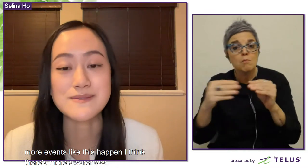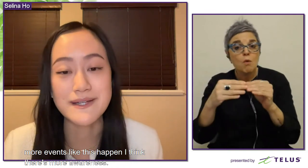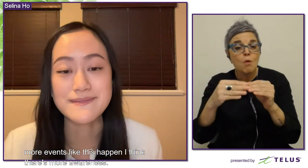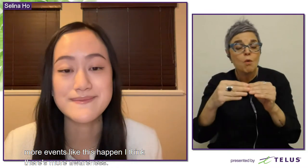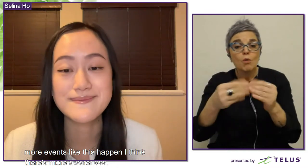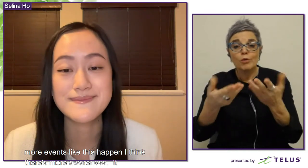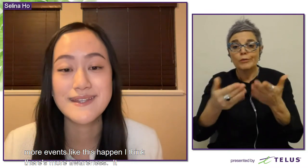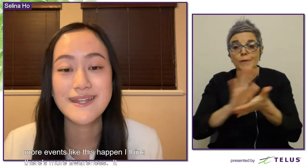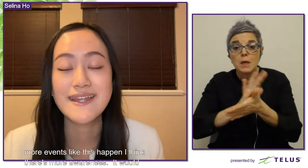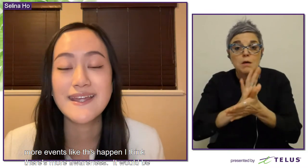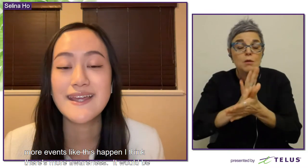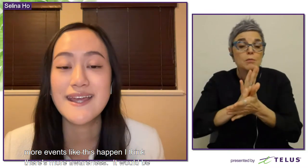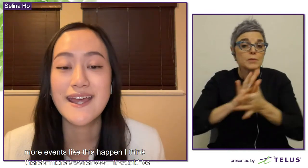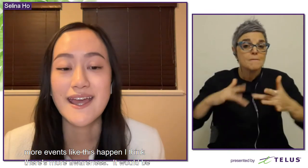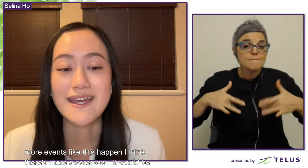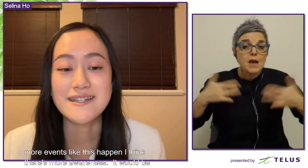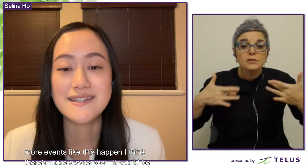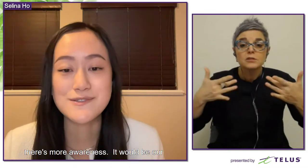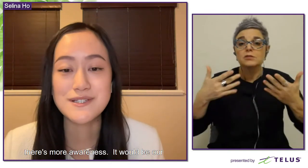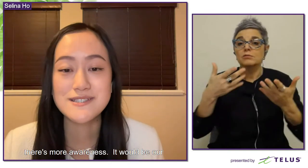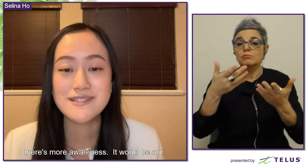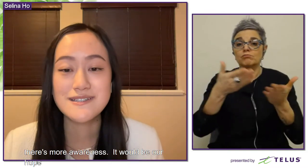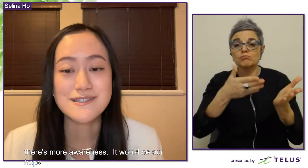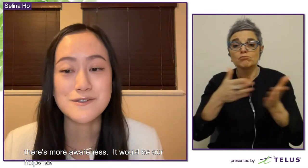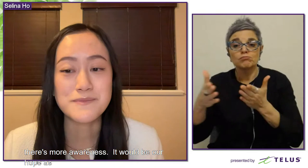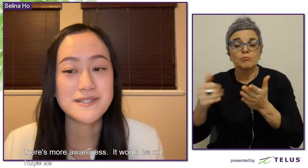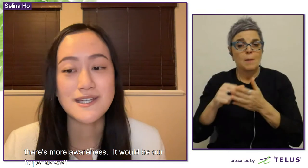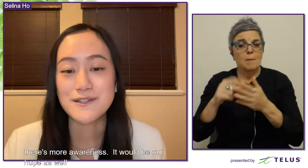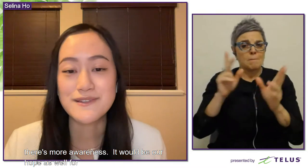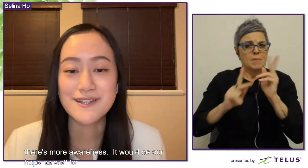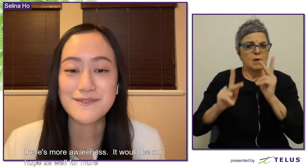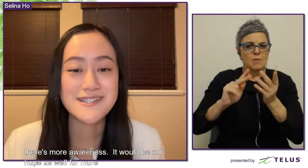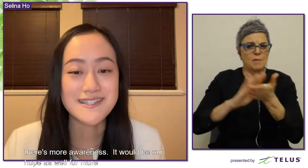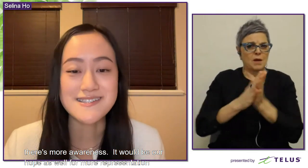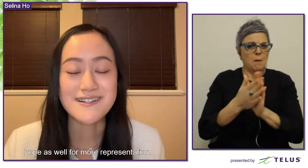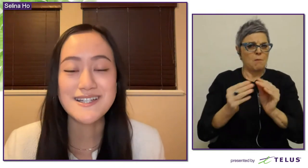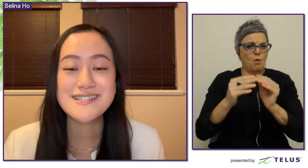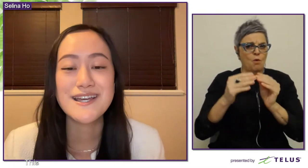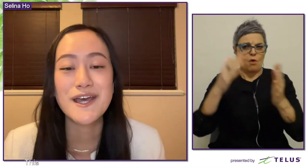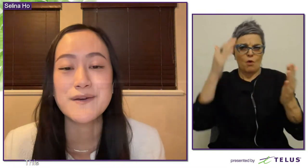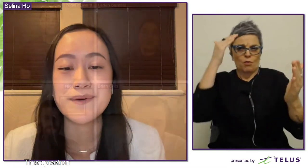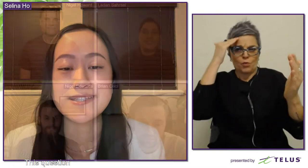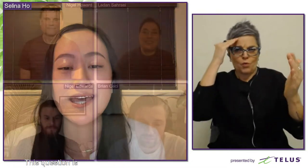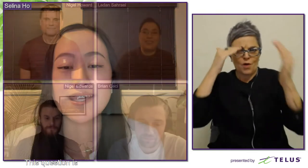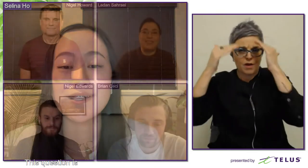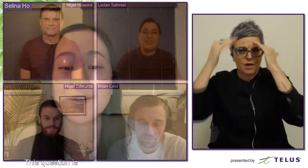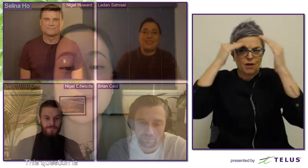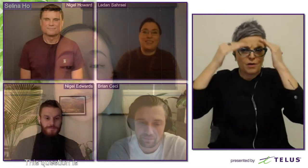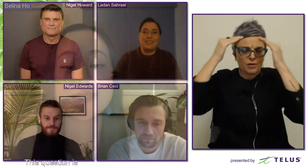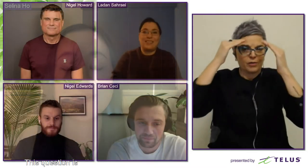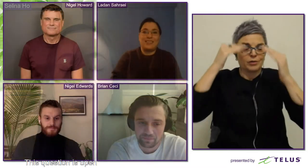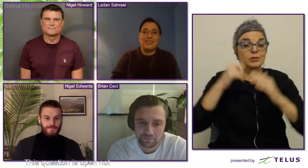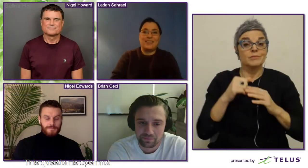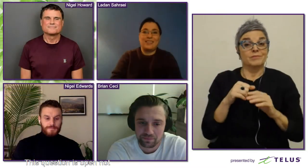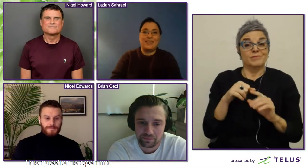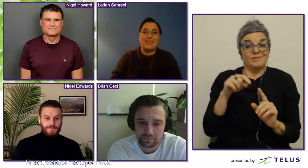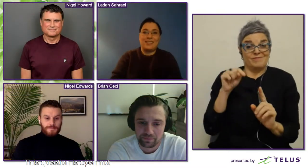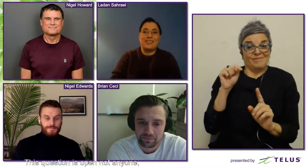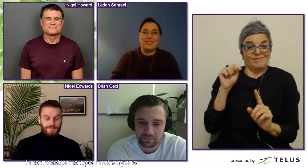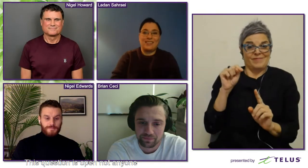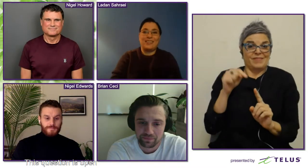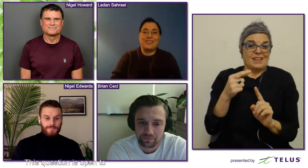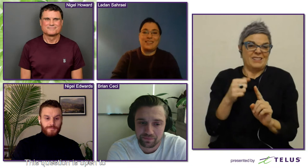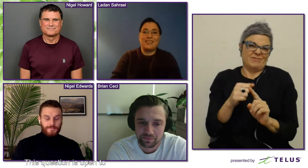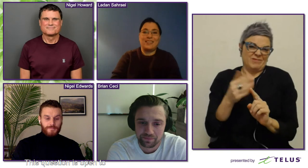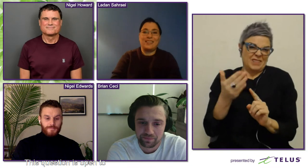our hope as well. And this question is open to anyone that wants to answer it. But I know we just screened the